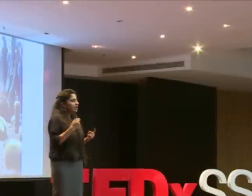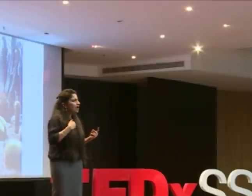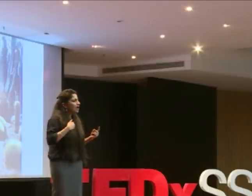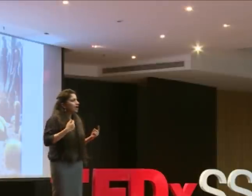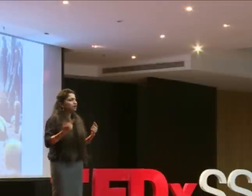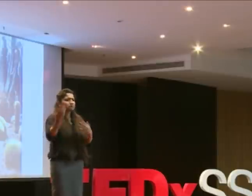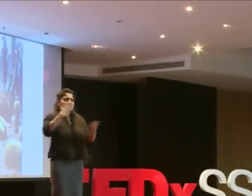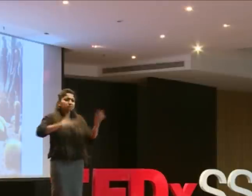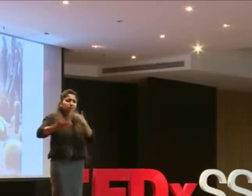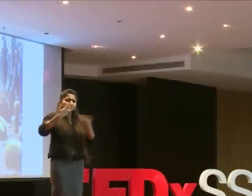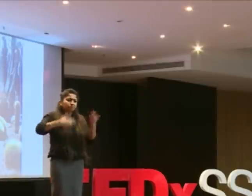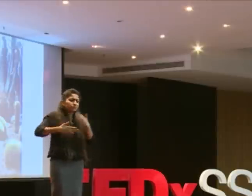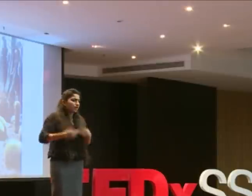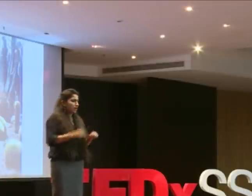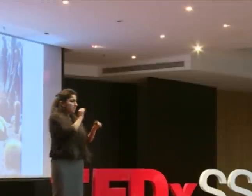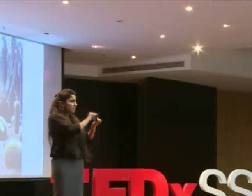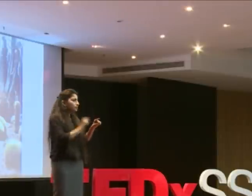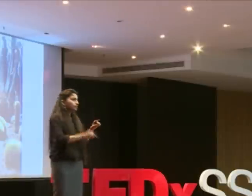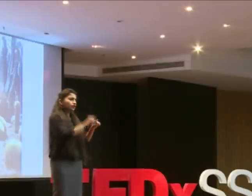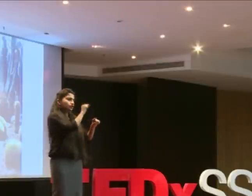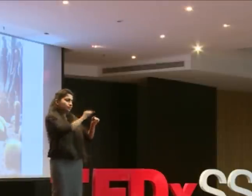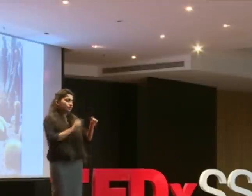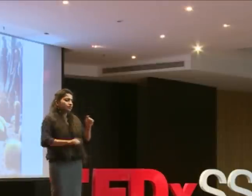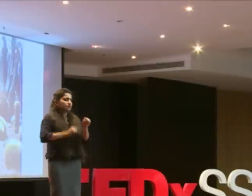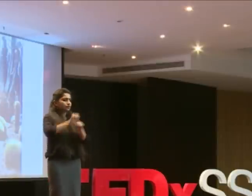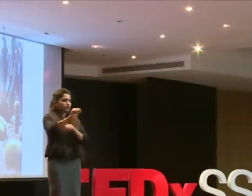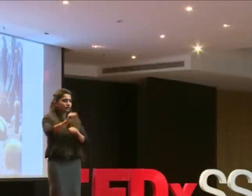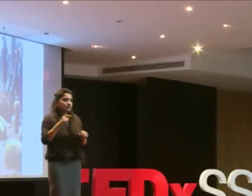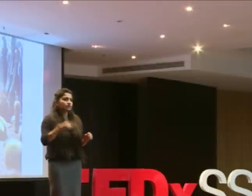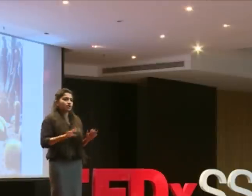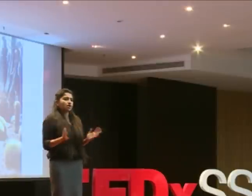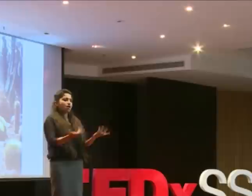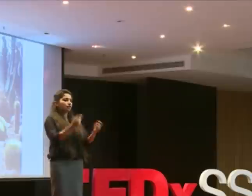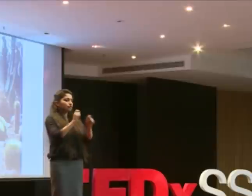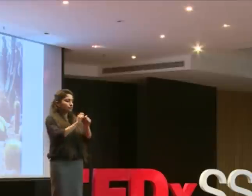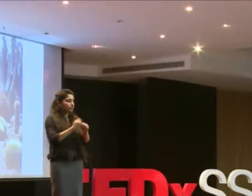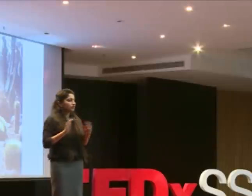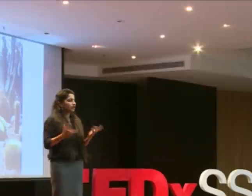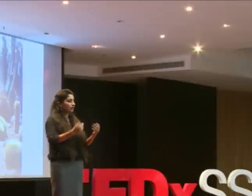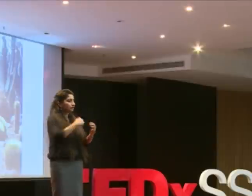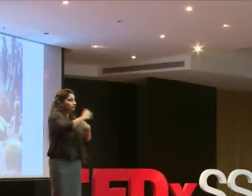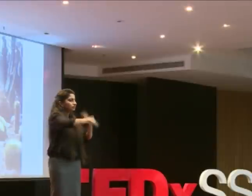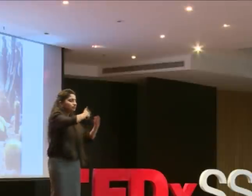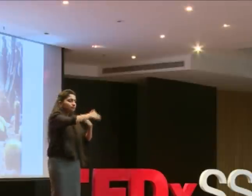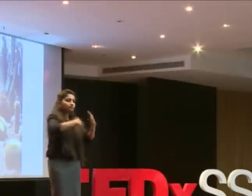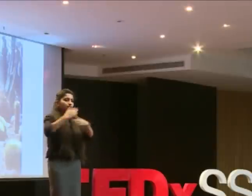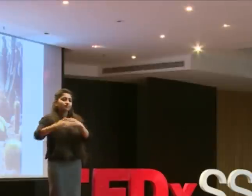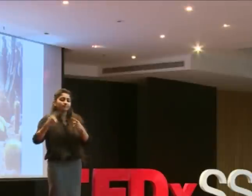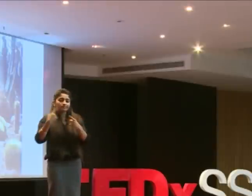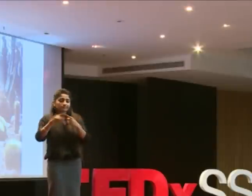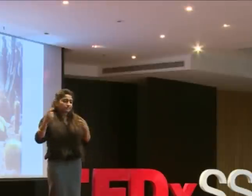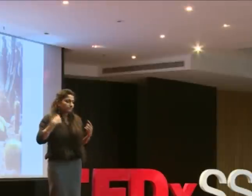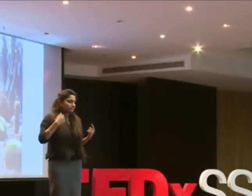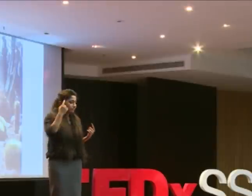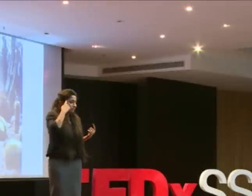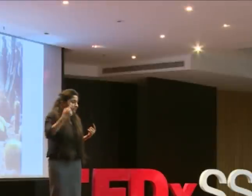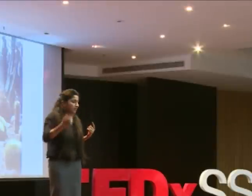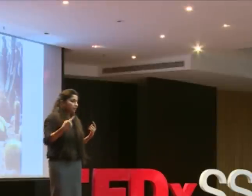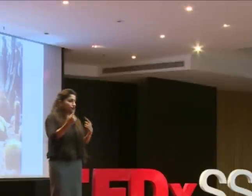in university, we were told about how to become successful in our careers. Being a business student, we